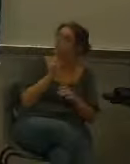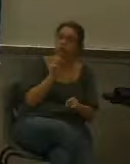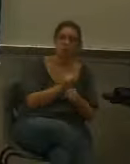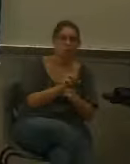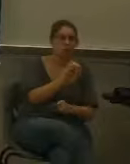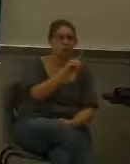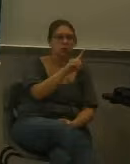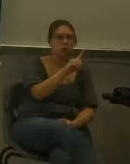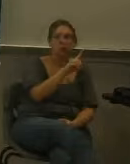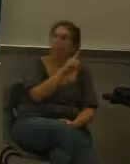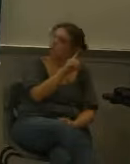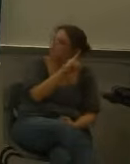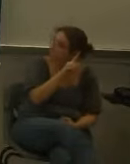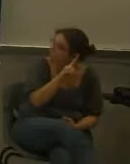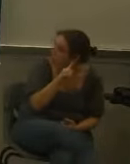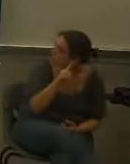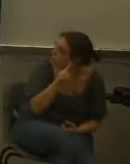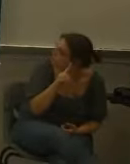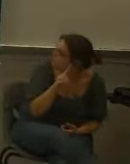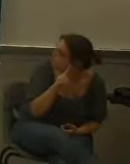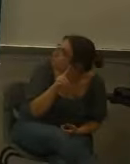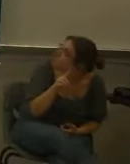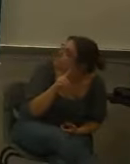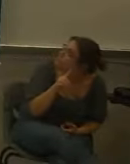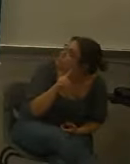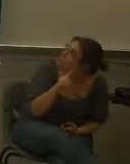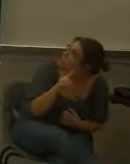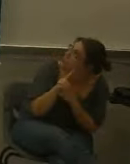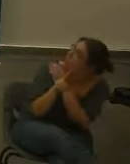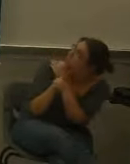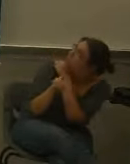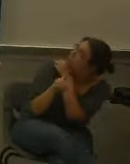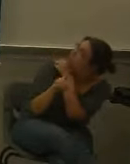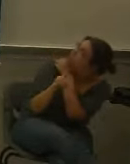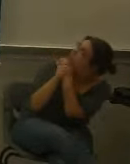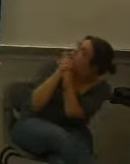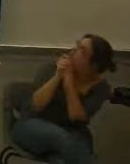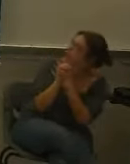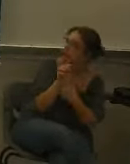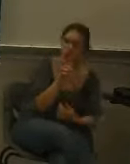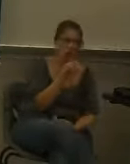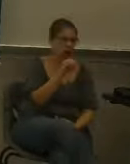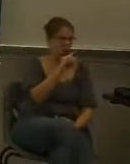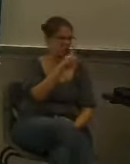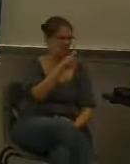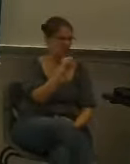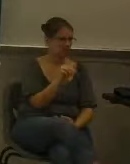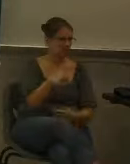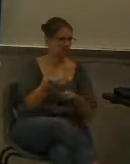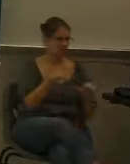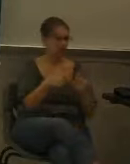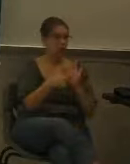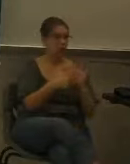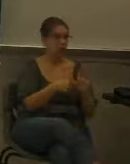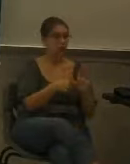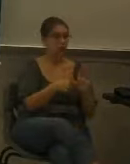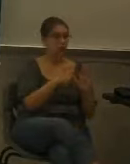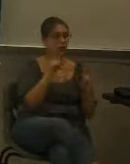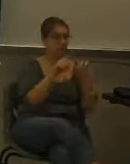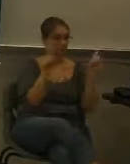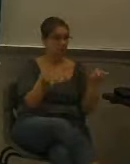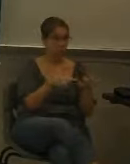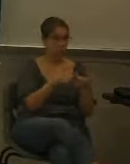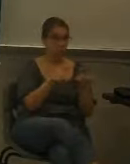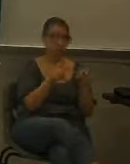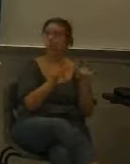or fermented in Silver Springs in Florida. And he shows this strong biomass pyramid in the first panel of the pyramid.